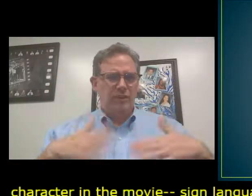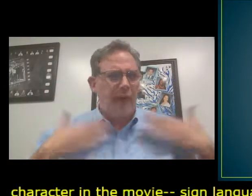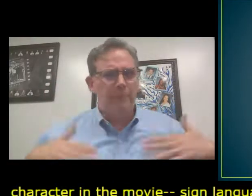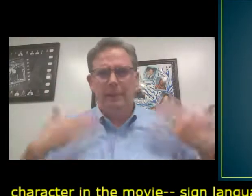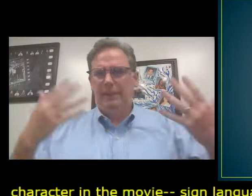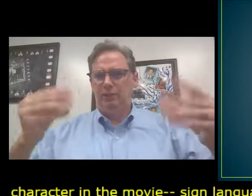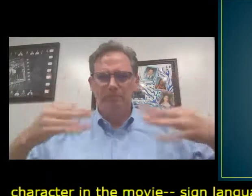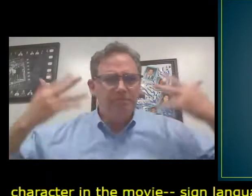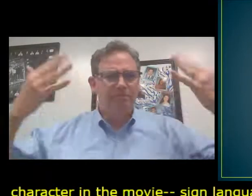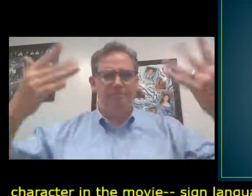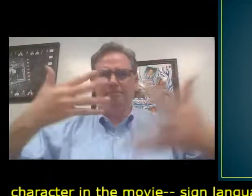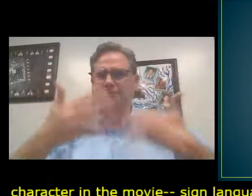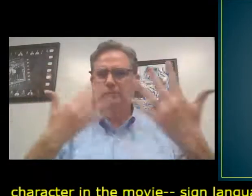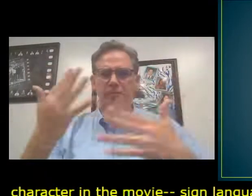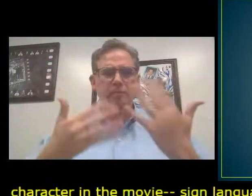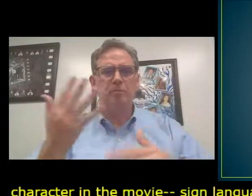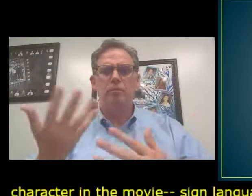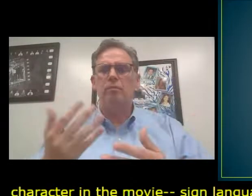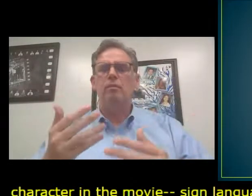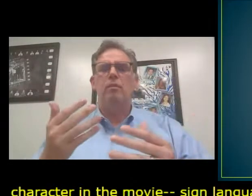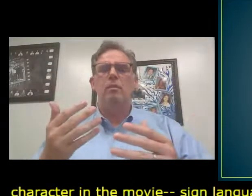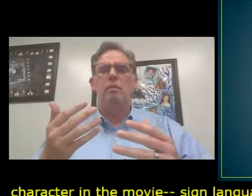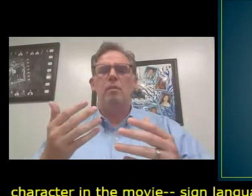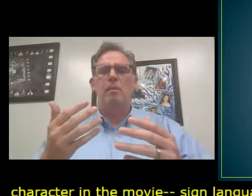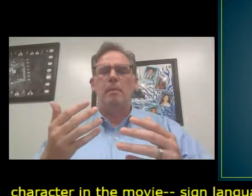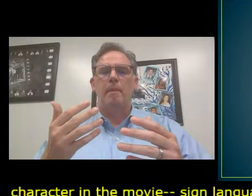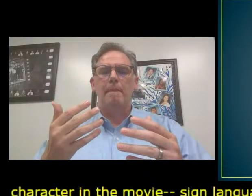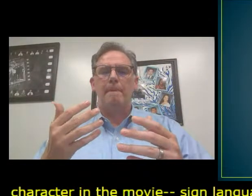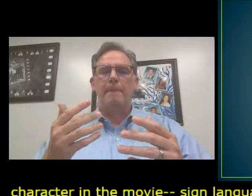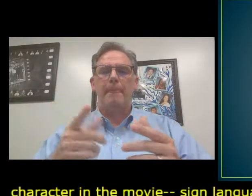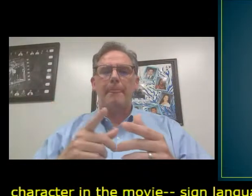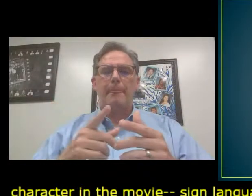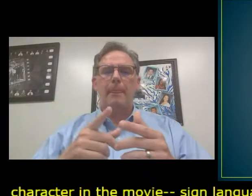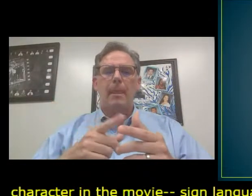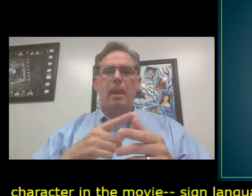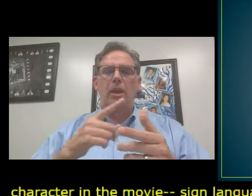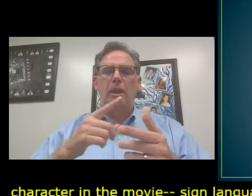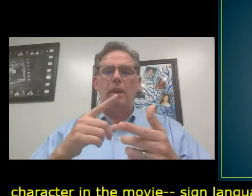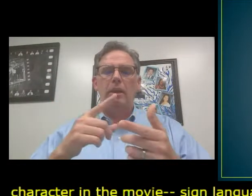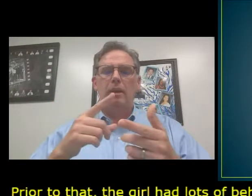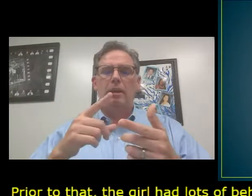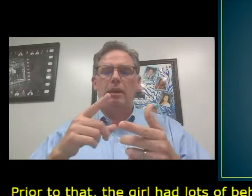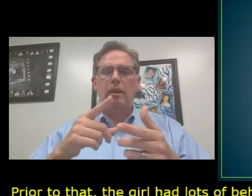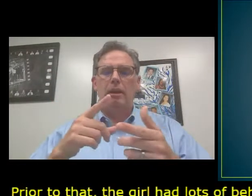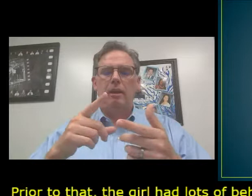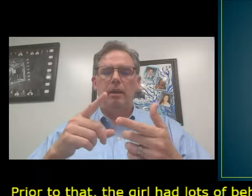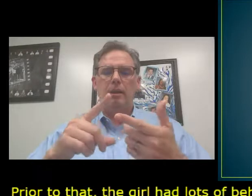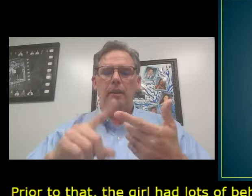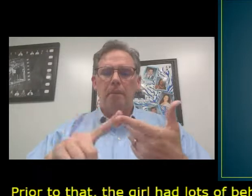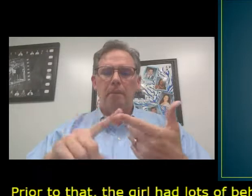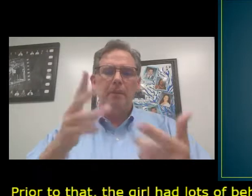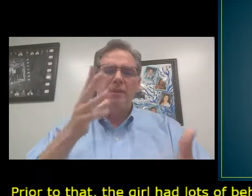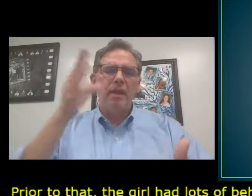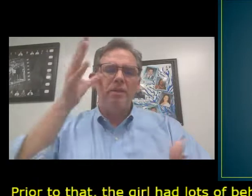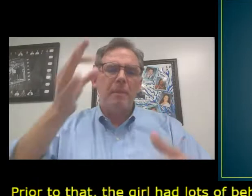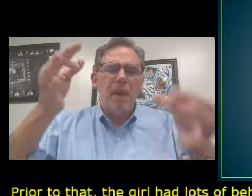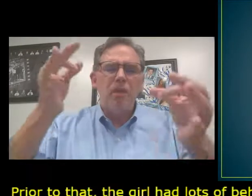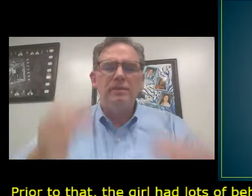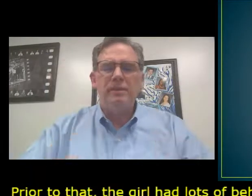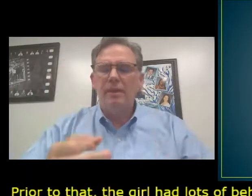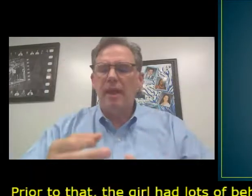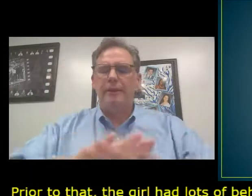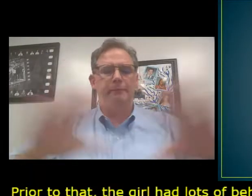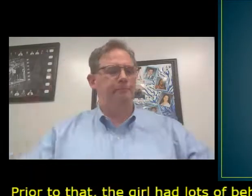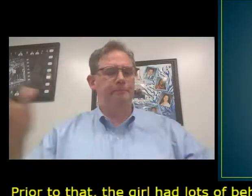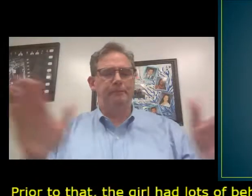Then the behavior problems started to improve, and her demeanor, her outlook, her behavior started to improve as she started